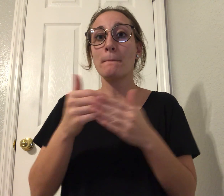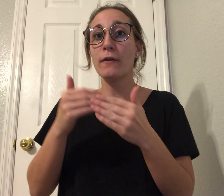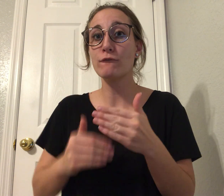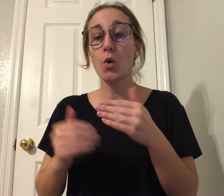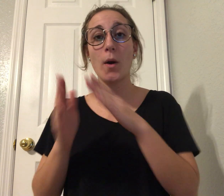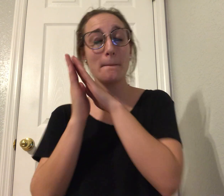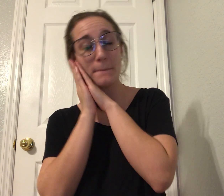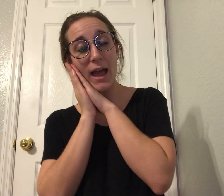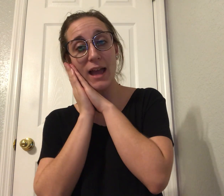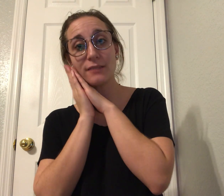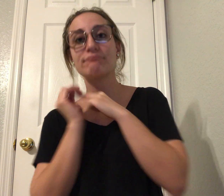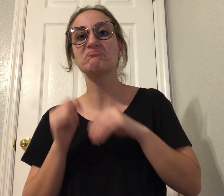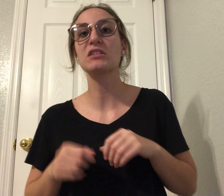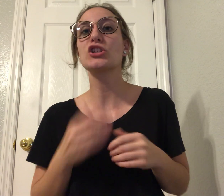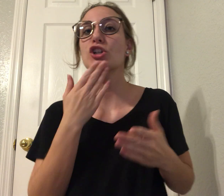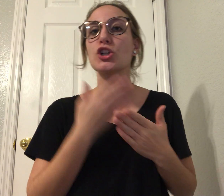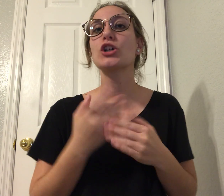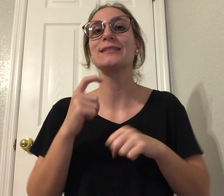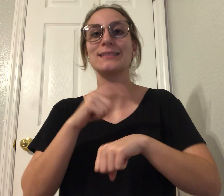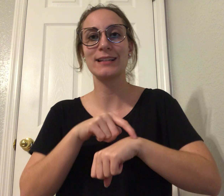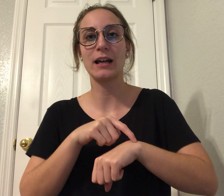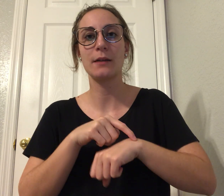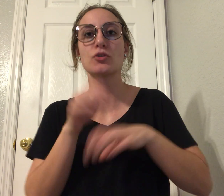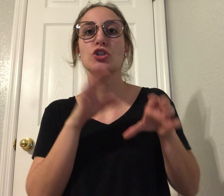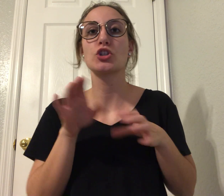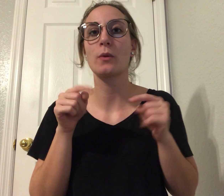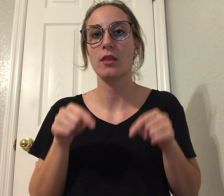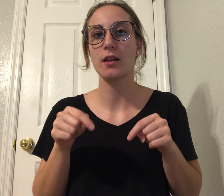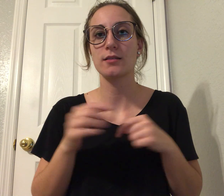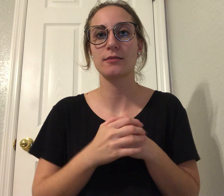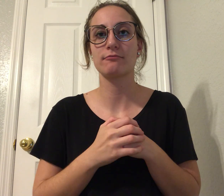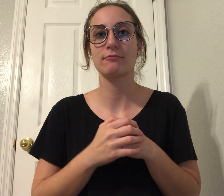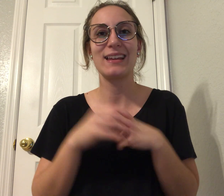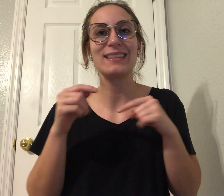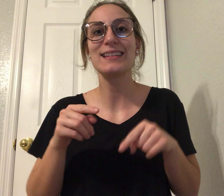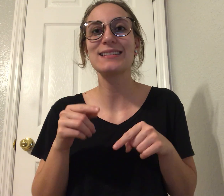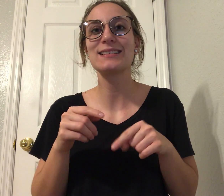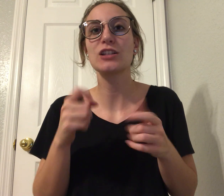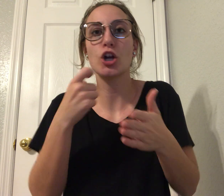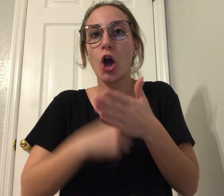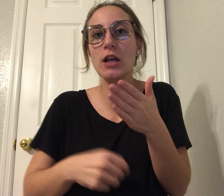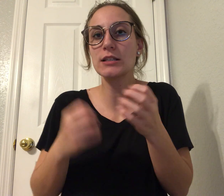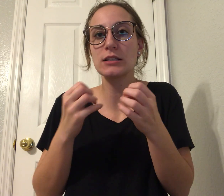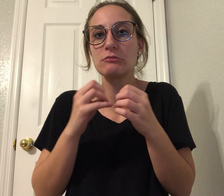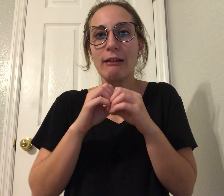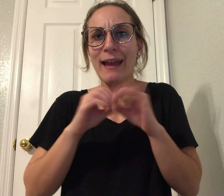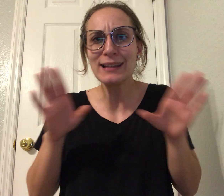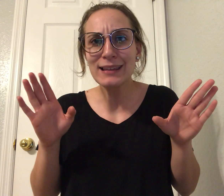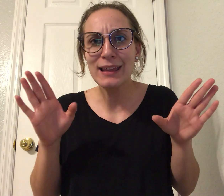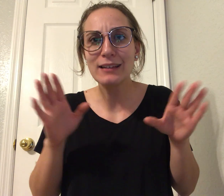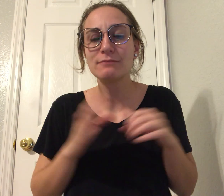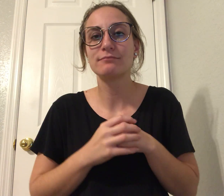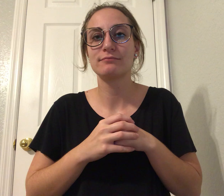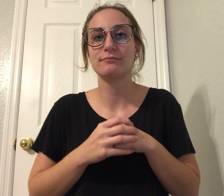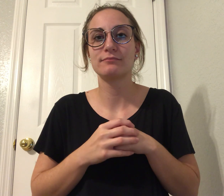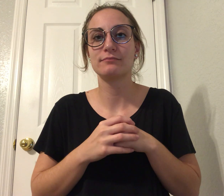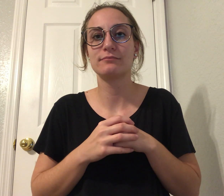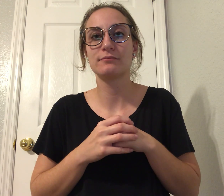doesn't cost anything, and it is super valuable. How much? 2 quick meta-analysis studies. First one, the effects